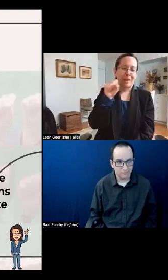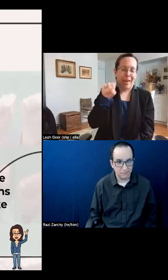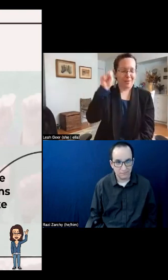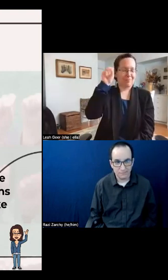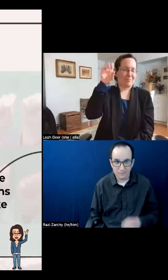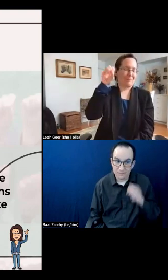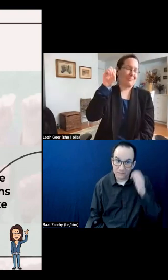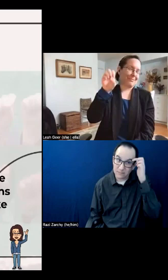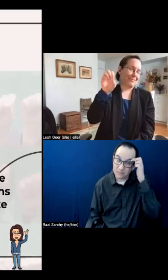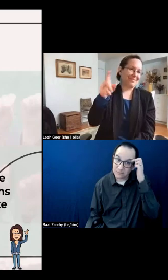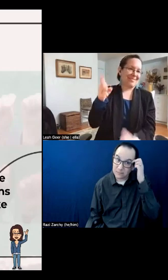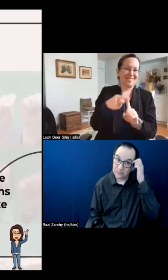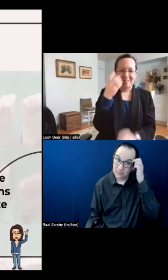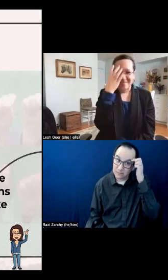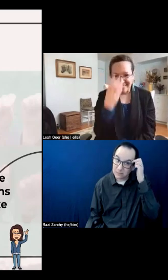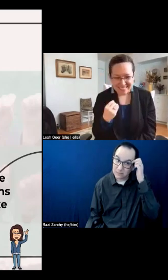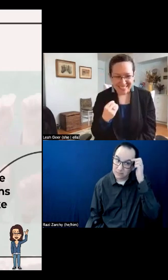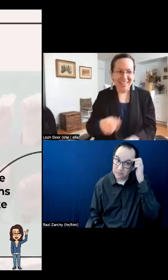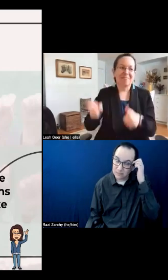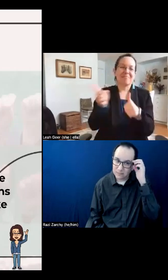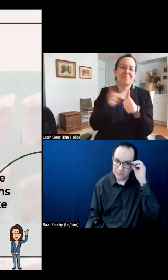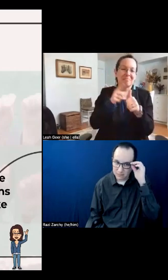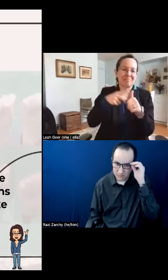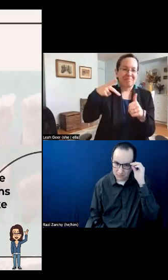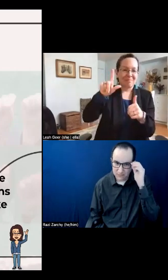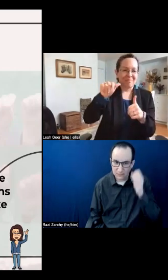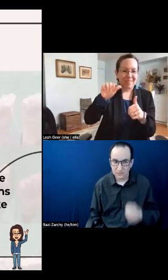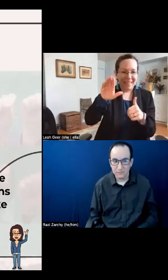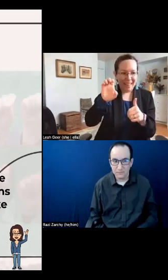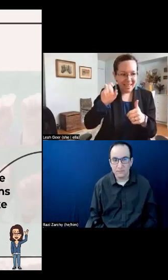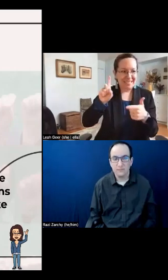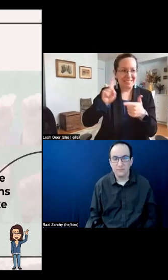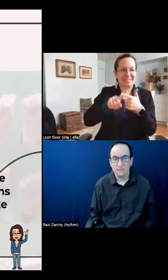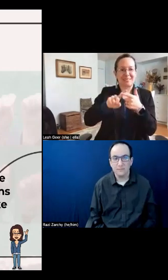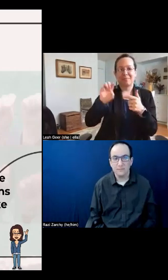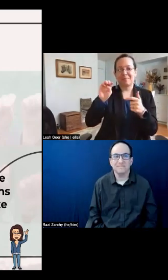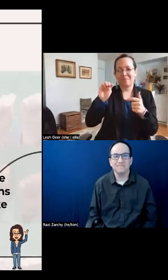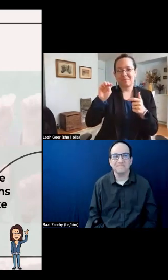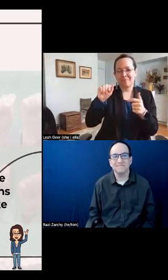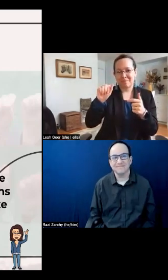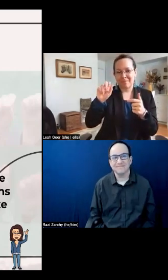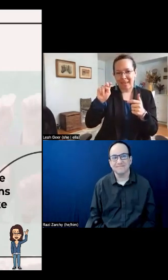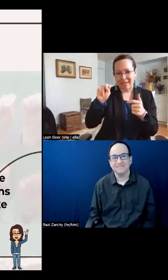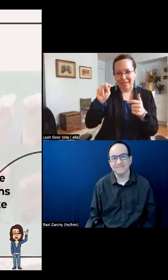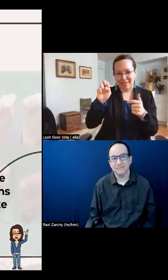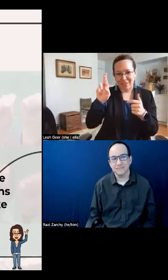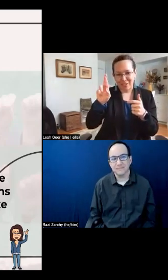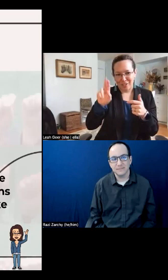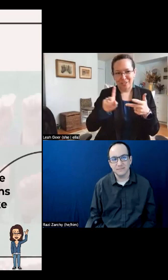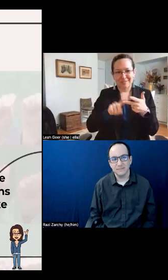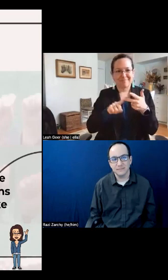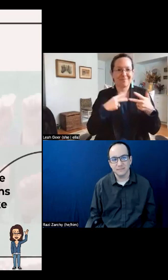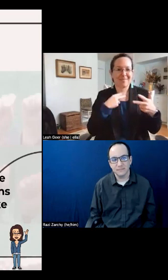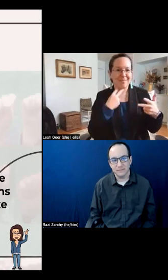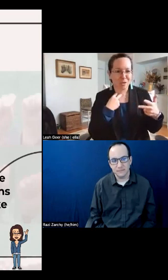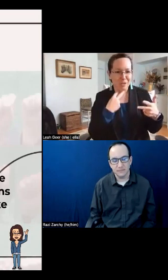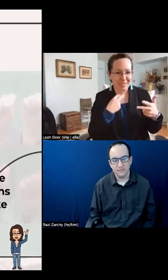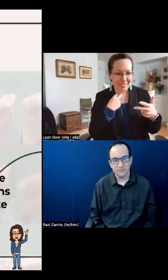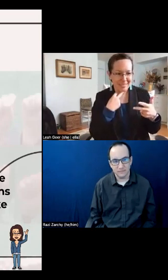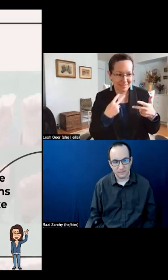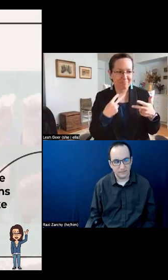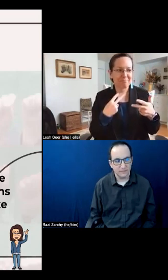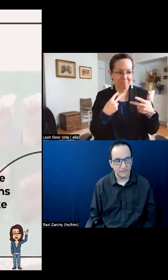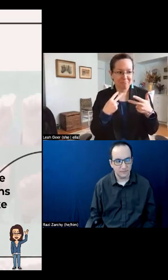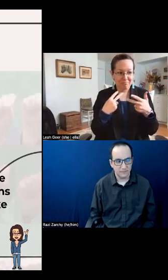are characterized by a number of features that I'm sure you could all render off in your sleep with your eyes closed and backwards: place,